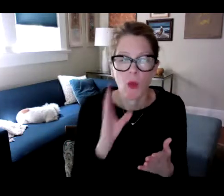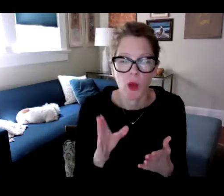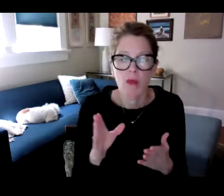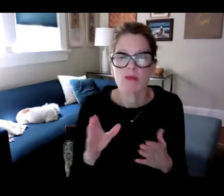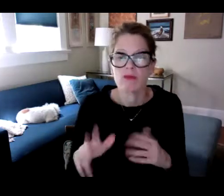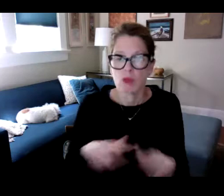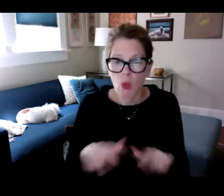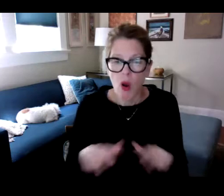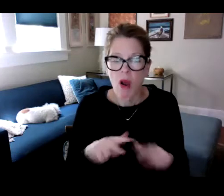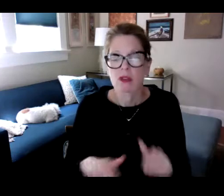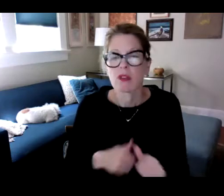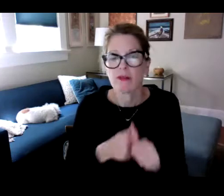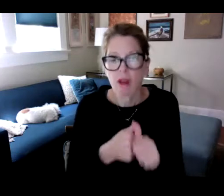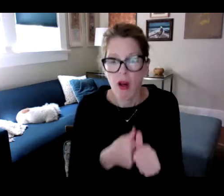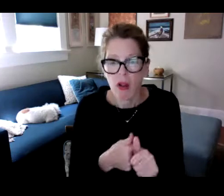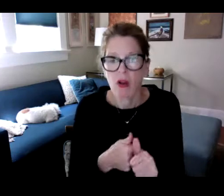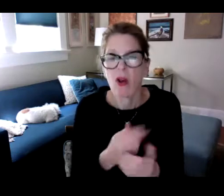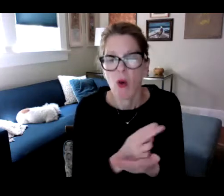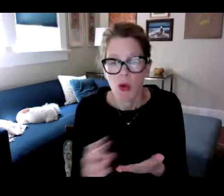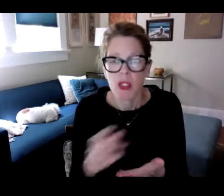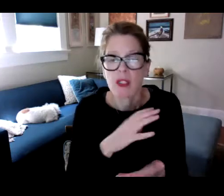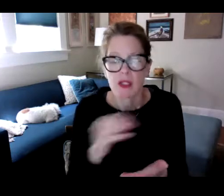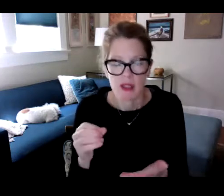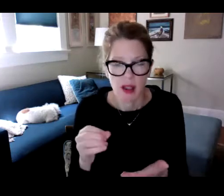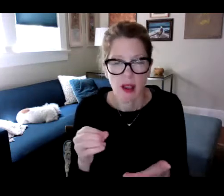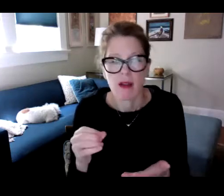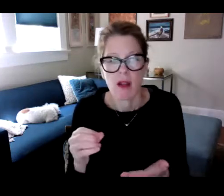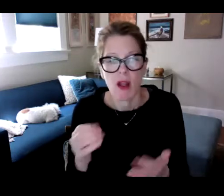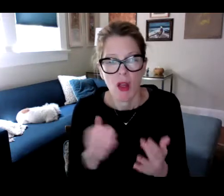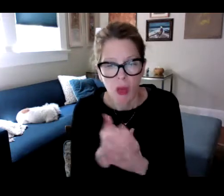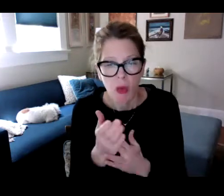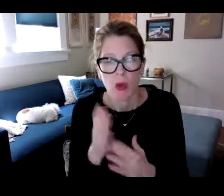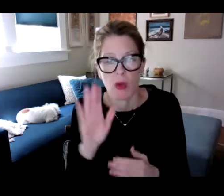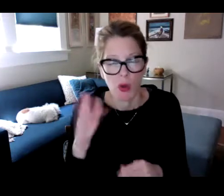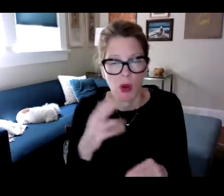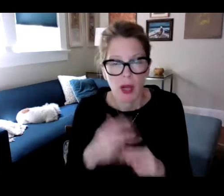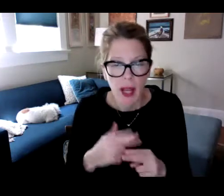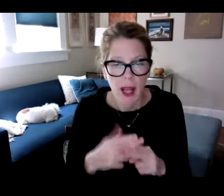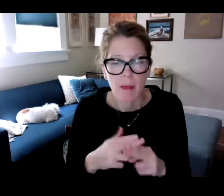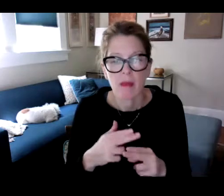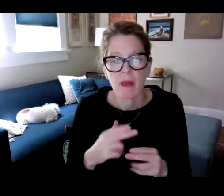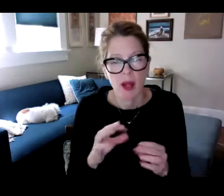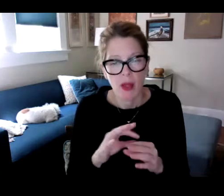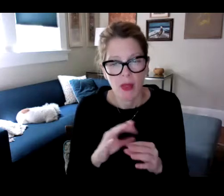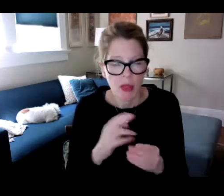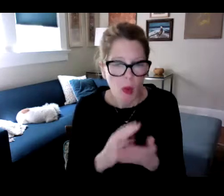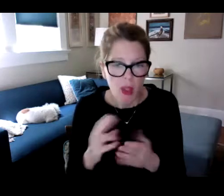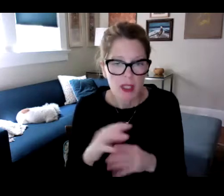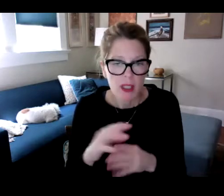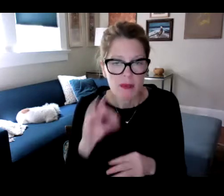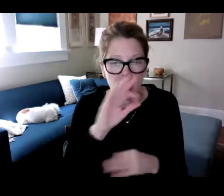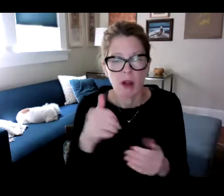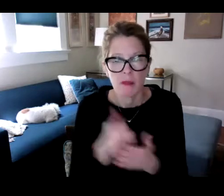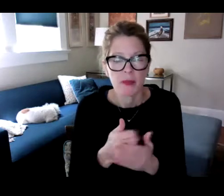righteousness all our days, through Jesus Christ our Lord, to whom with you and the Holy Spirit be honor and glory throughout